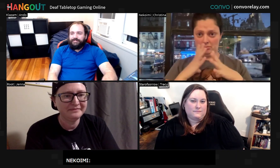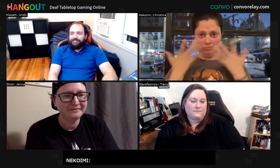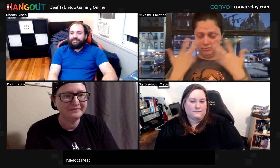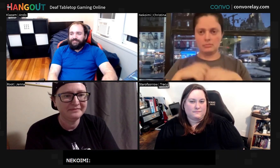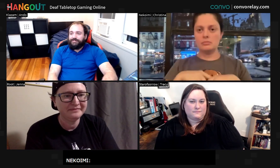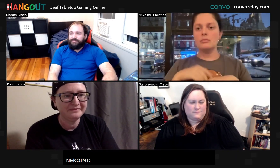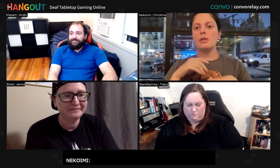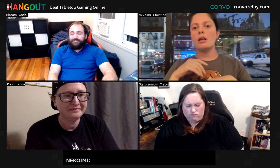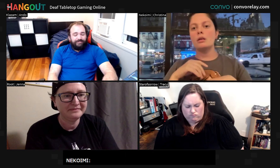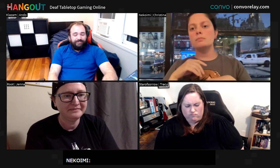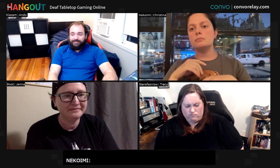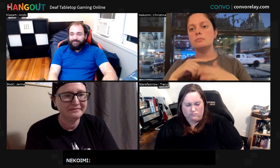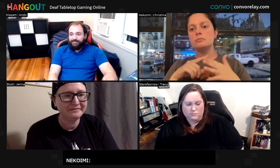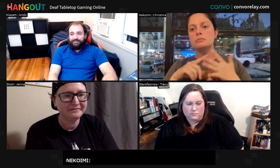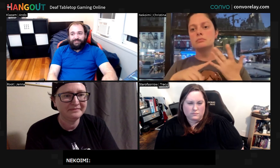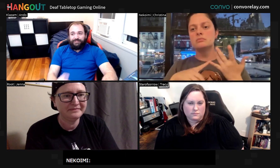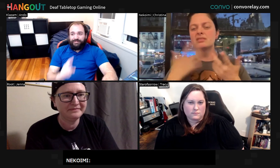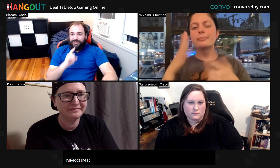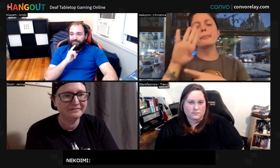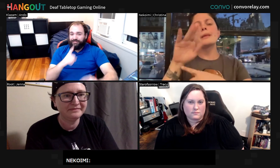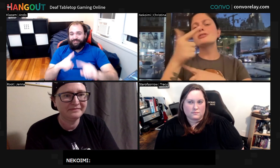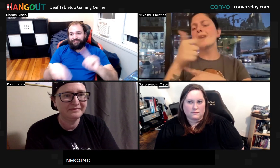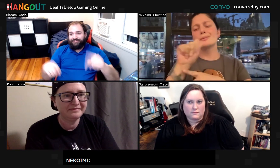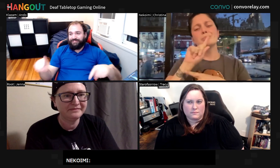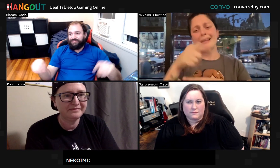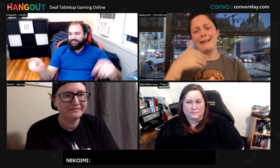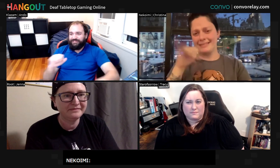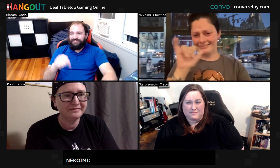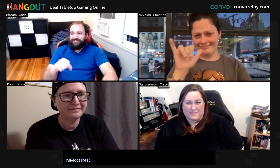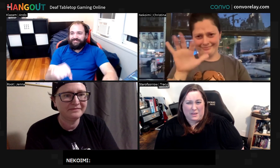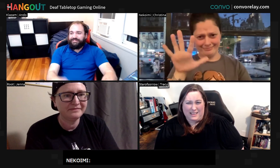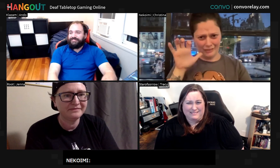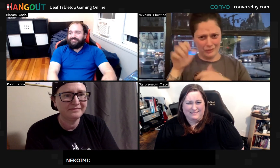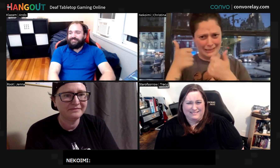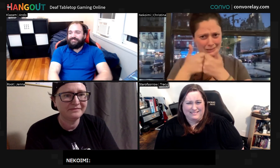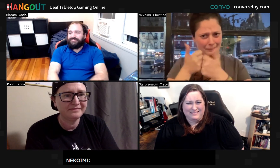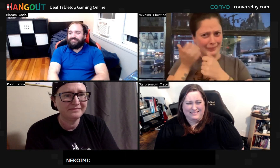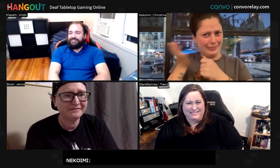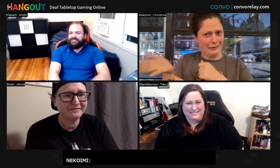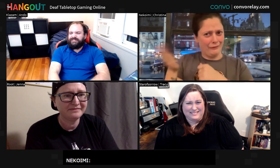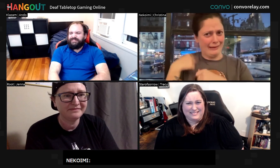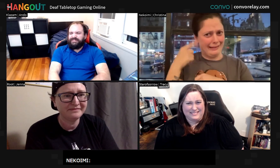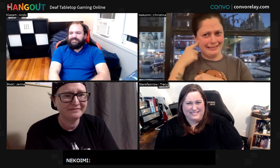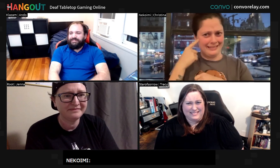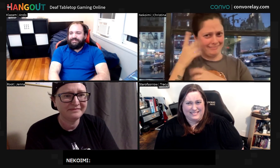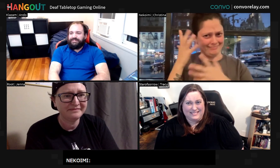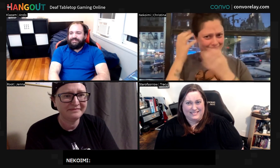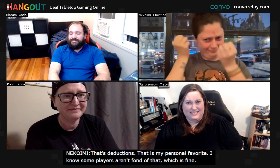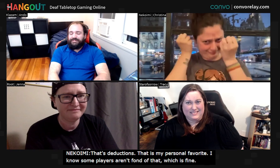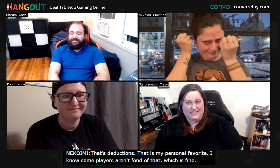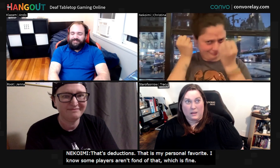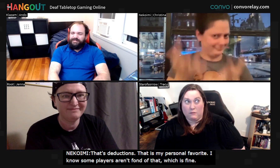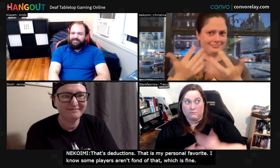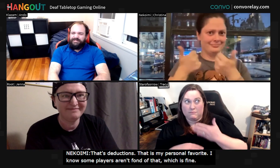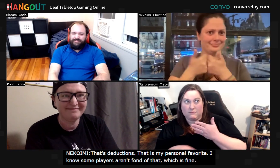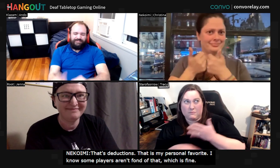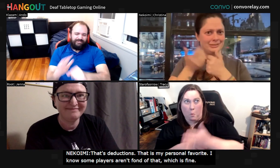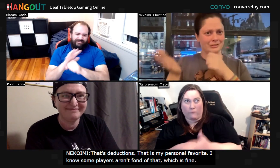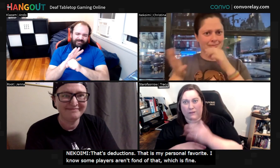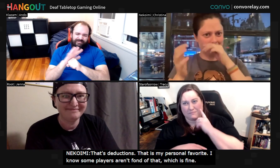aren't fond of that, which is fine. But Yeah, it does. BGA It's all over the really board. has like 500 different games that are there. There are